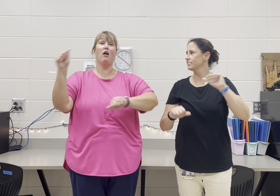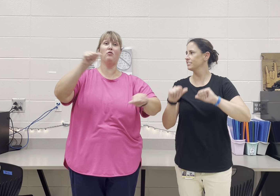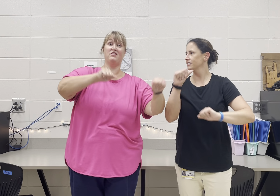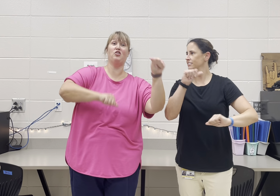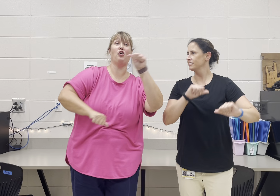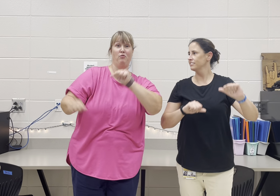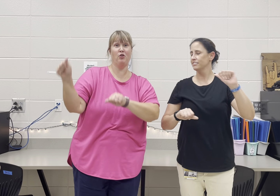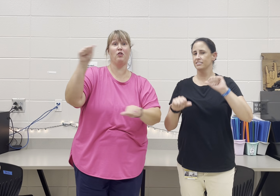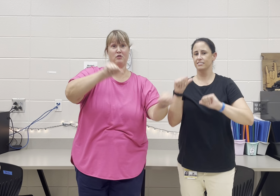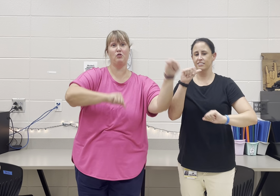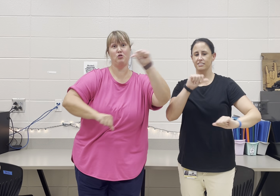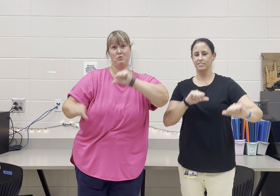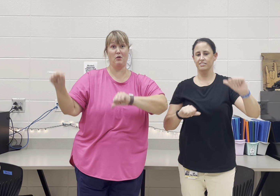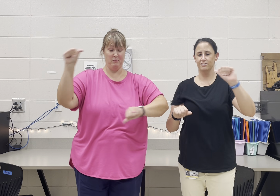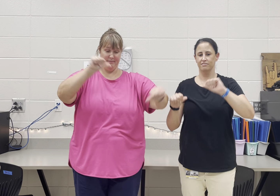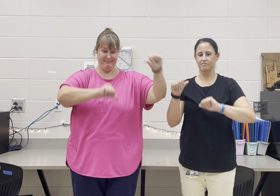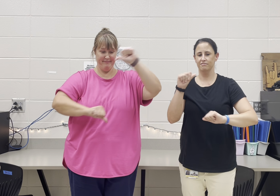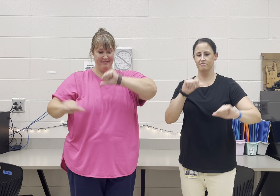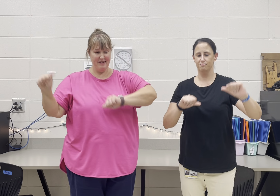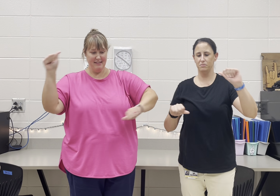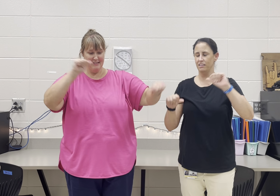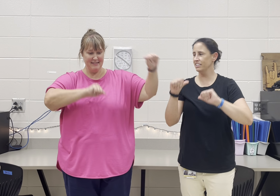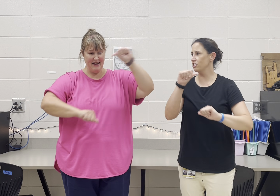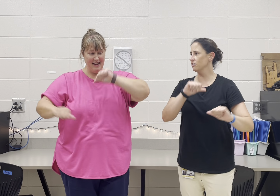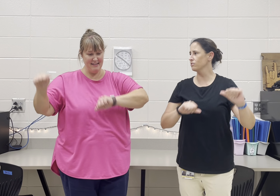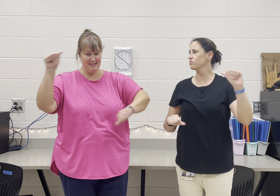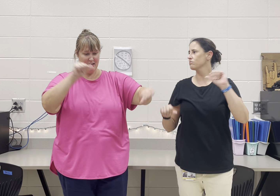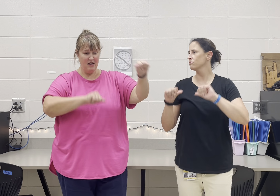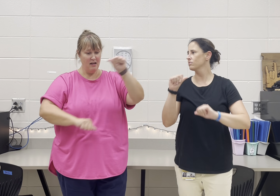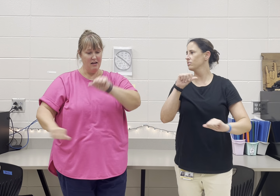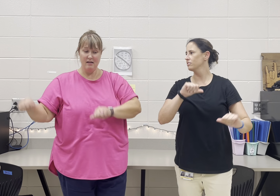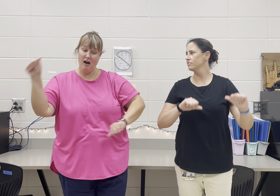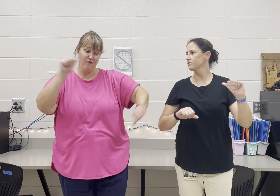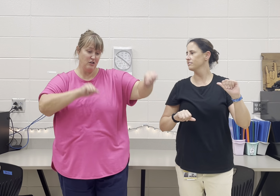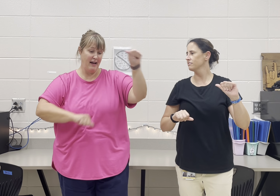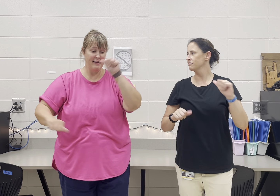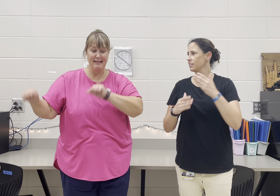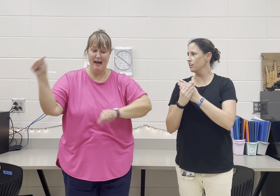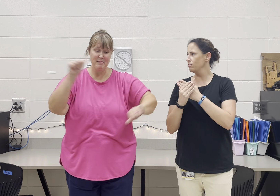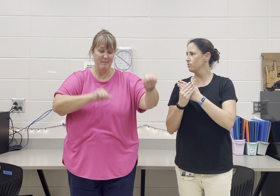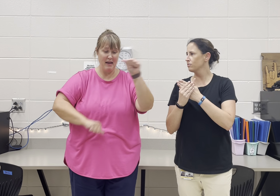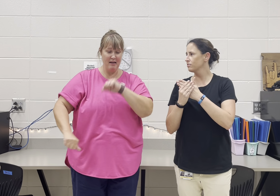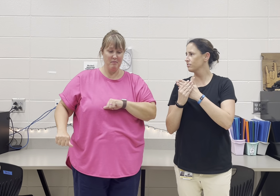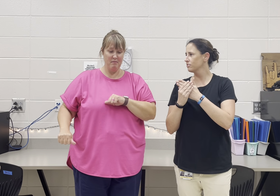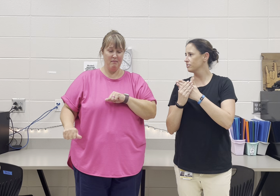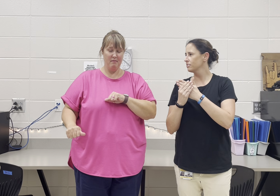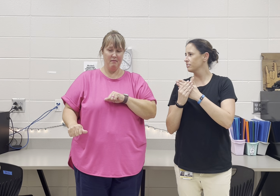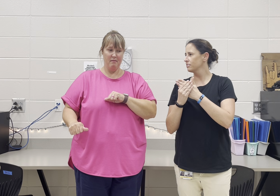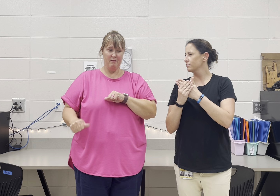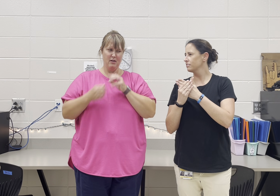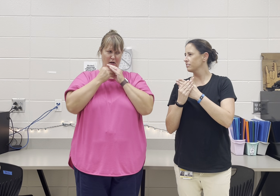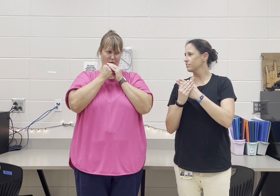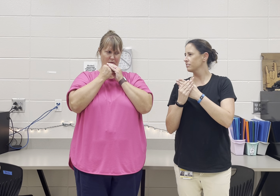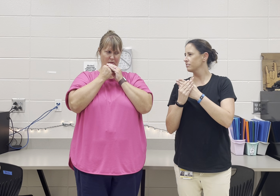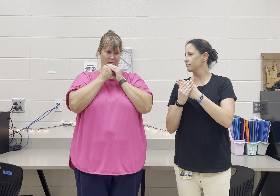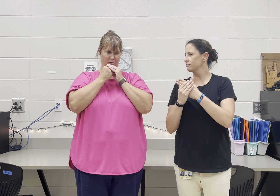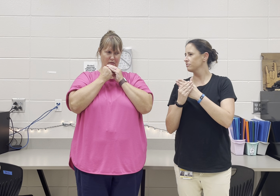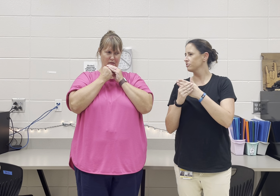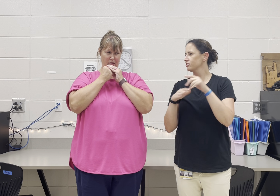goggles, your coat, and your closed-toed shoes on. But I like Science. tacos. Not for science Taco? labs, ma'am. Taco?